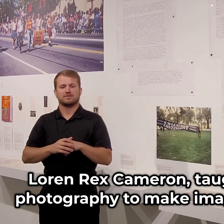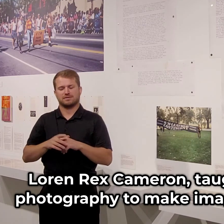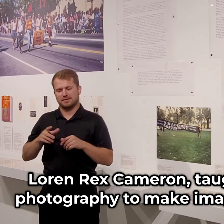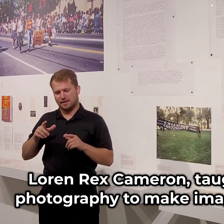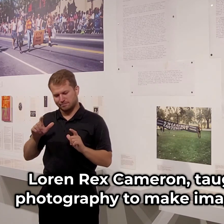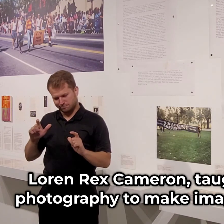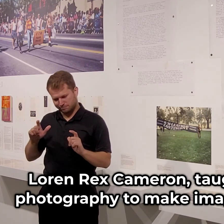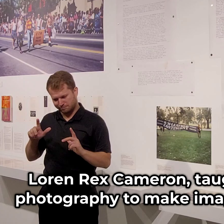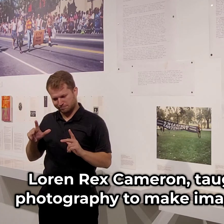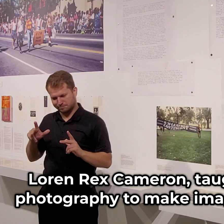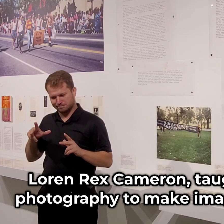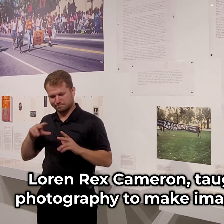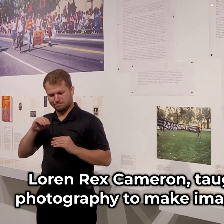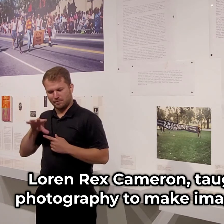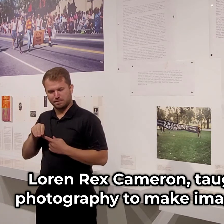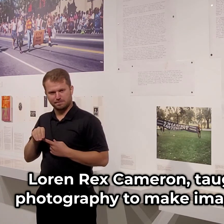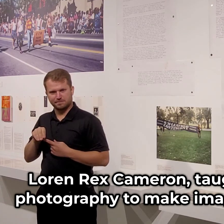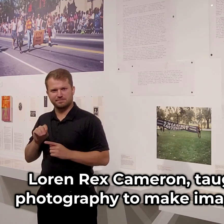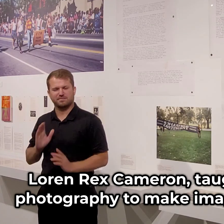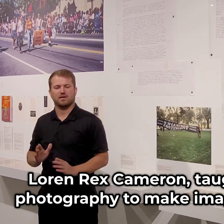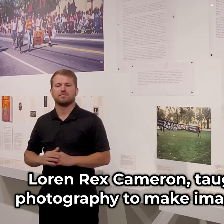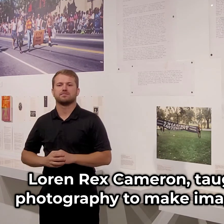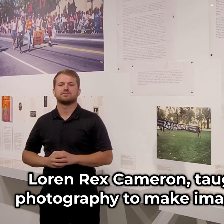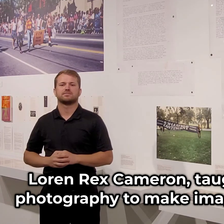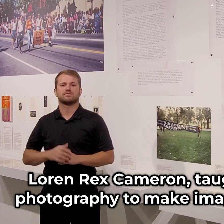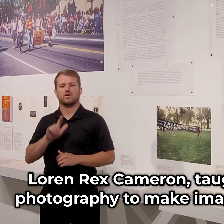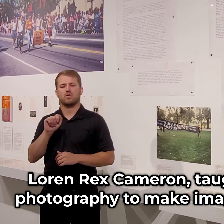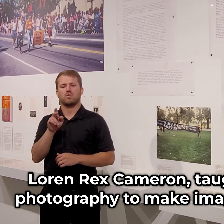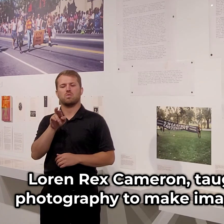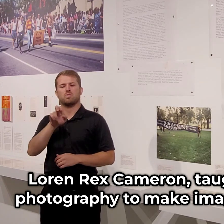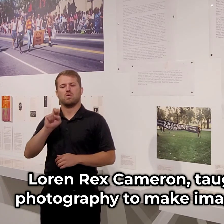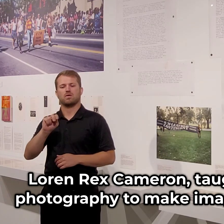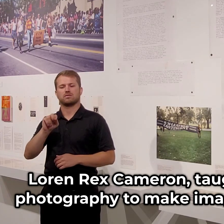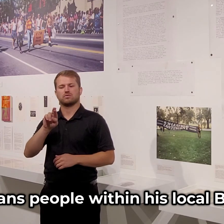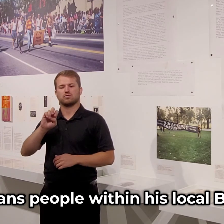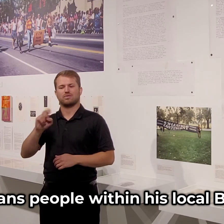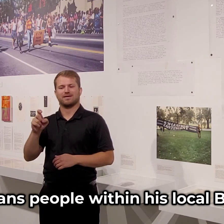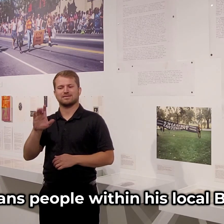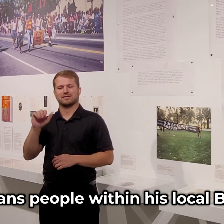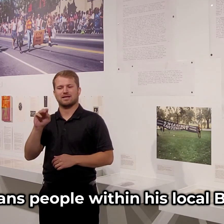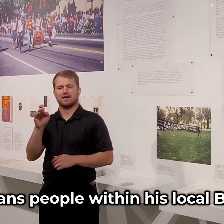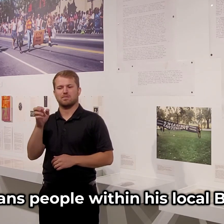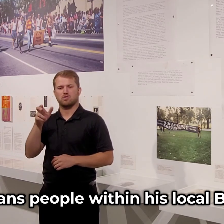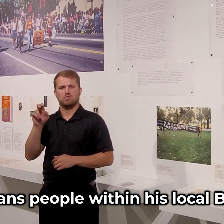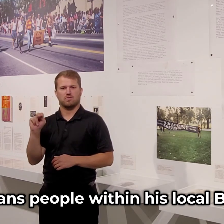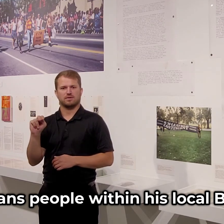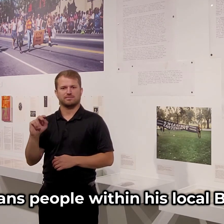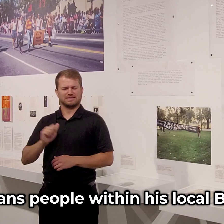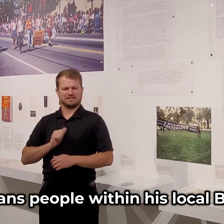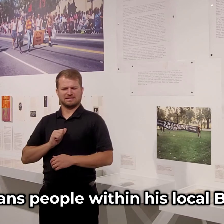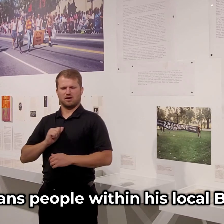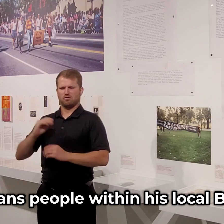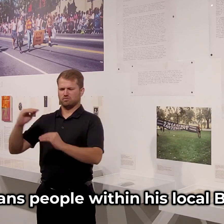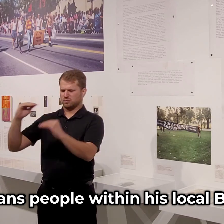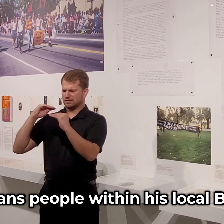Rex Cameron, taught himself photography to make images of fellow trans people within his local Bay